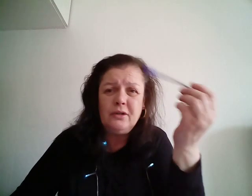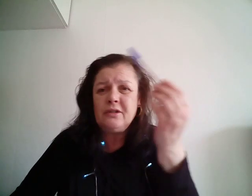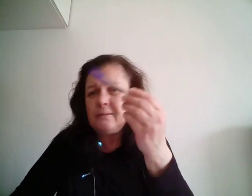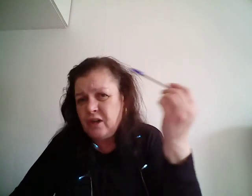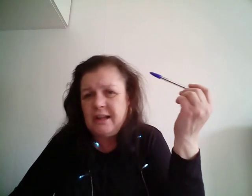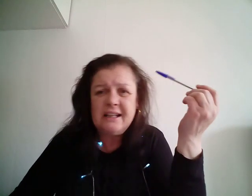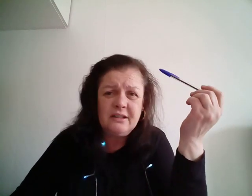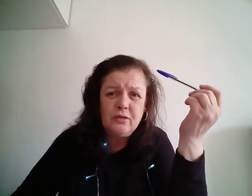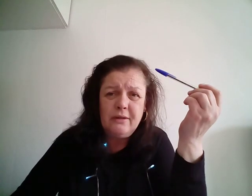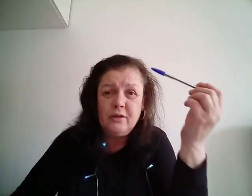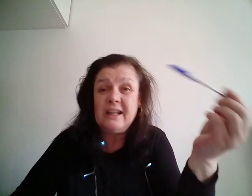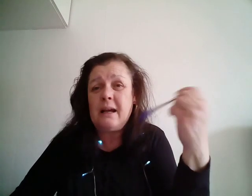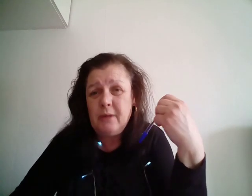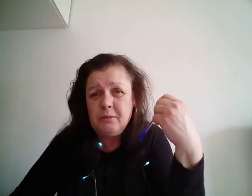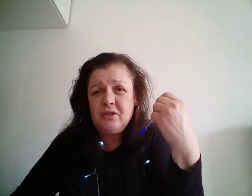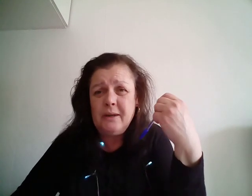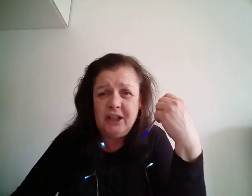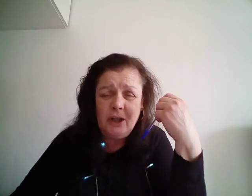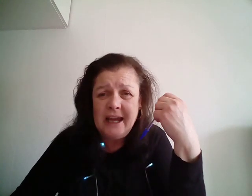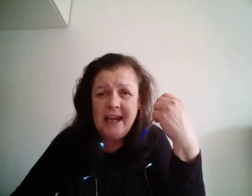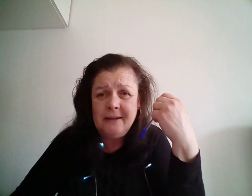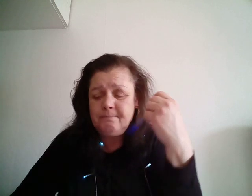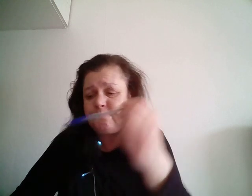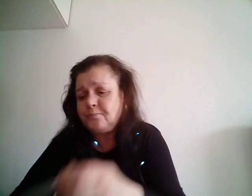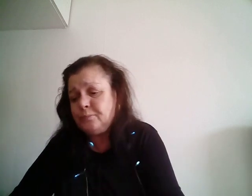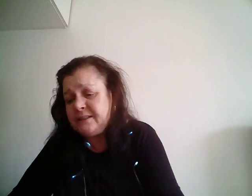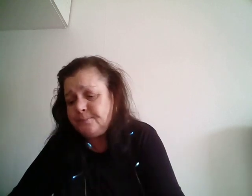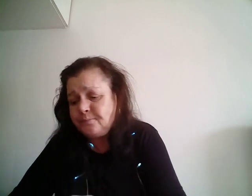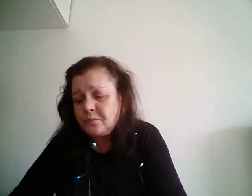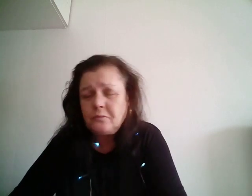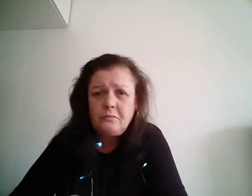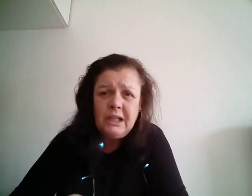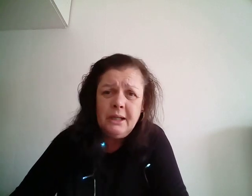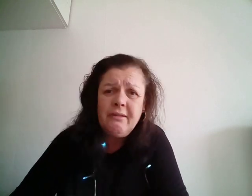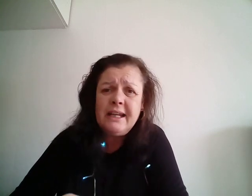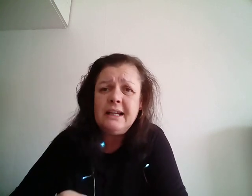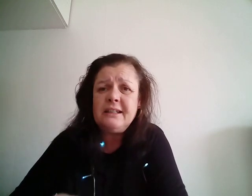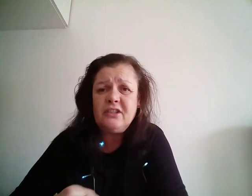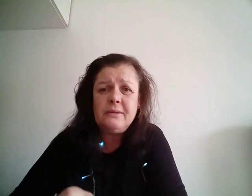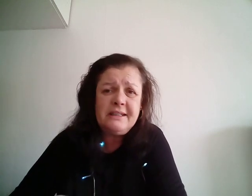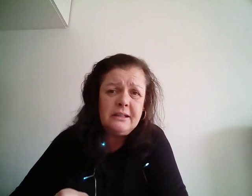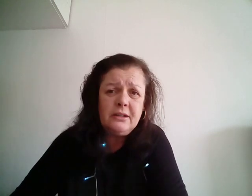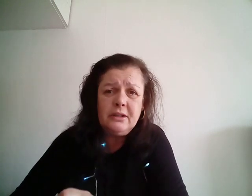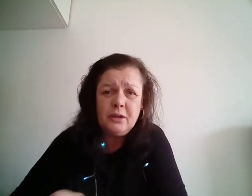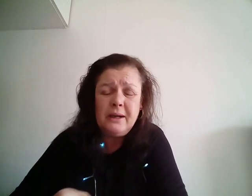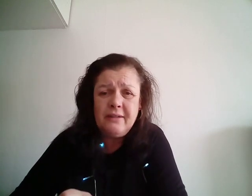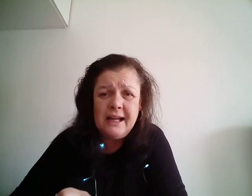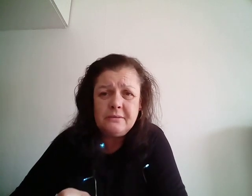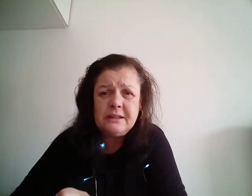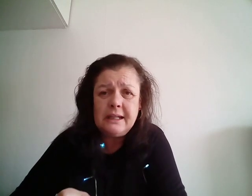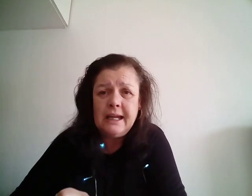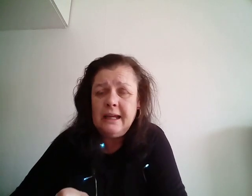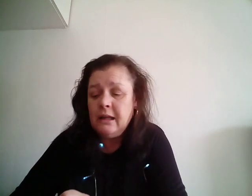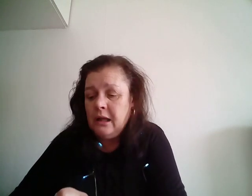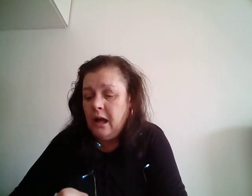4th, 2024. That's how we would do it in the UK. But in America, they do it the other way around, okay?